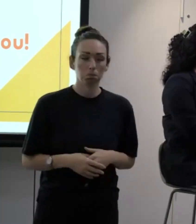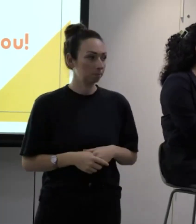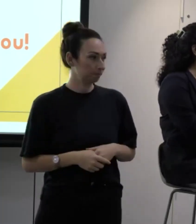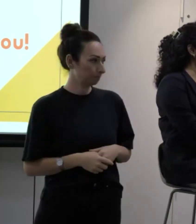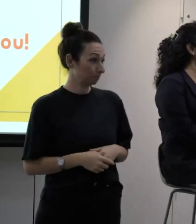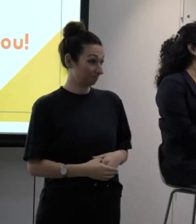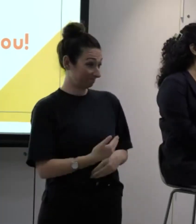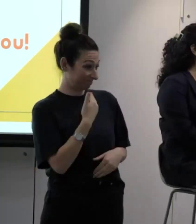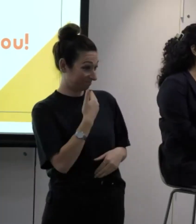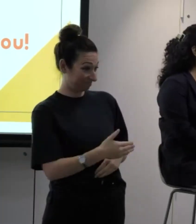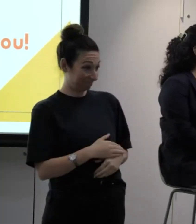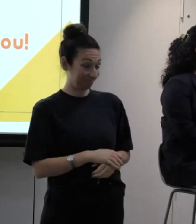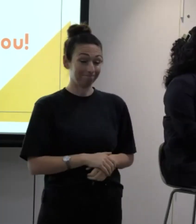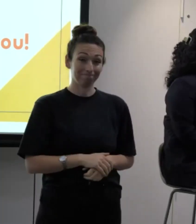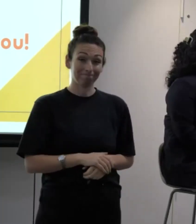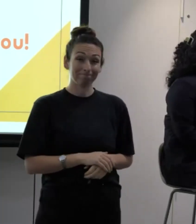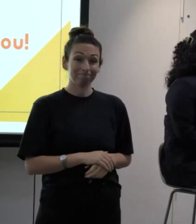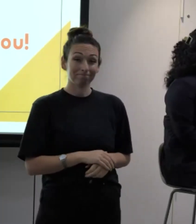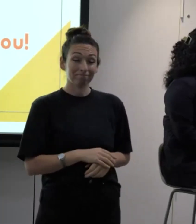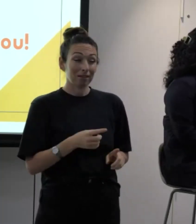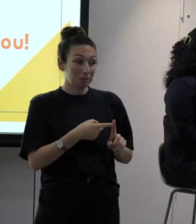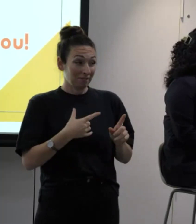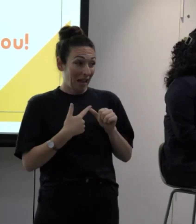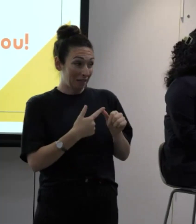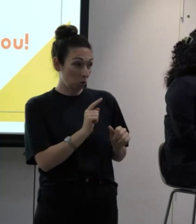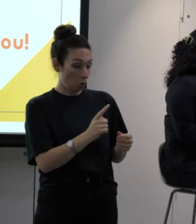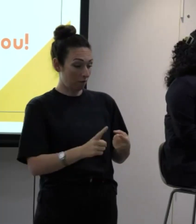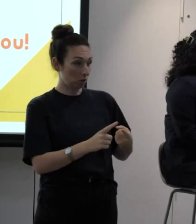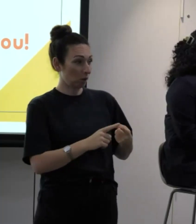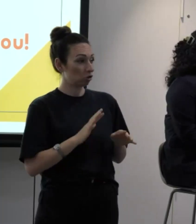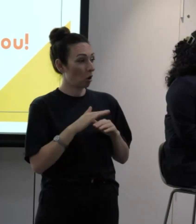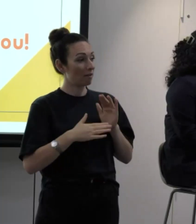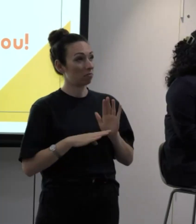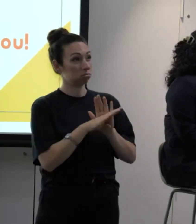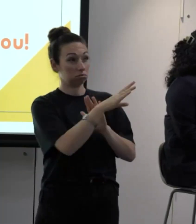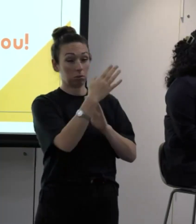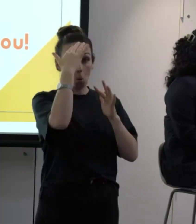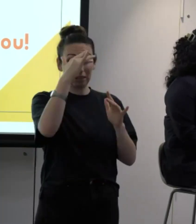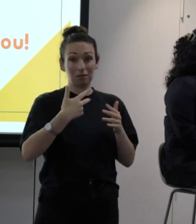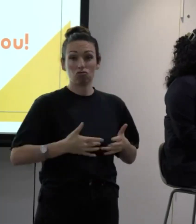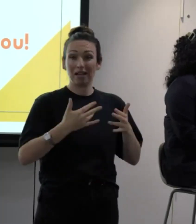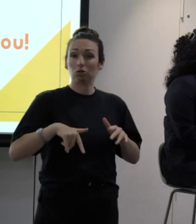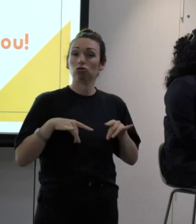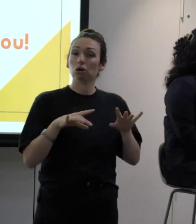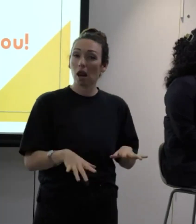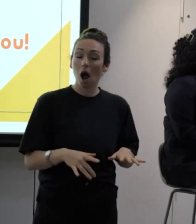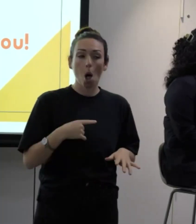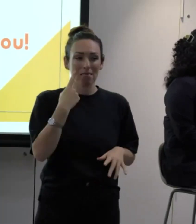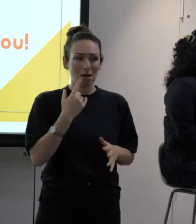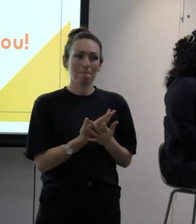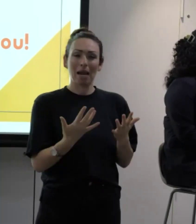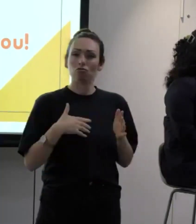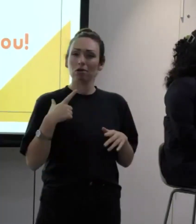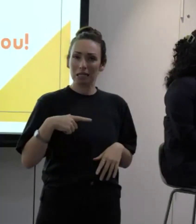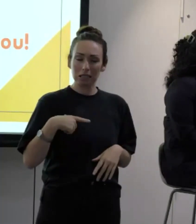Thank you. So to answer your first question about the increasing prevalence, I think that there's a range of reasons for that. However, what we